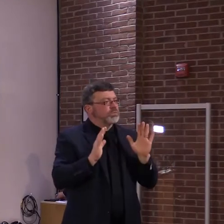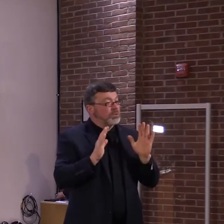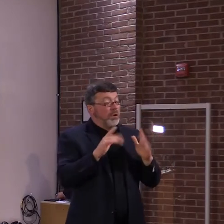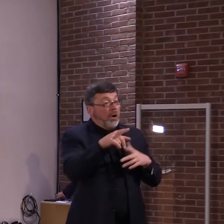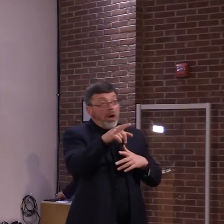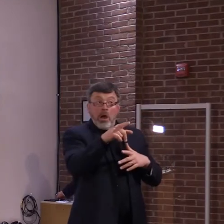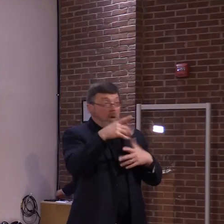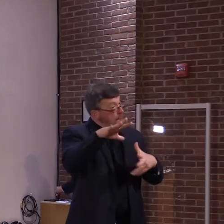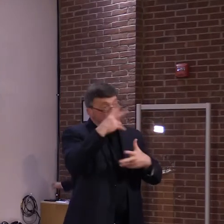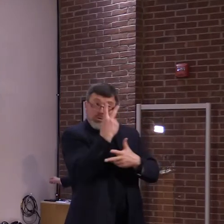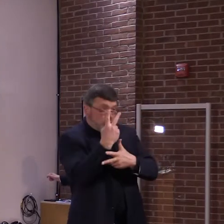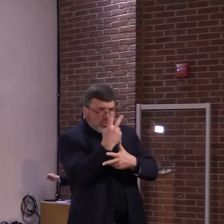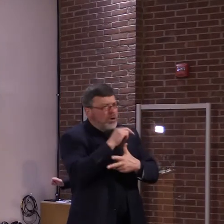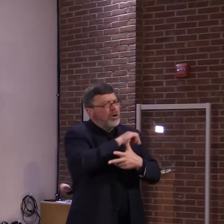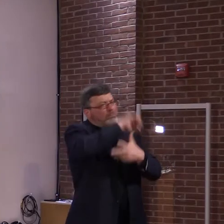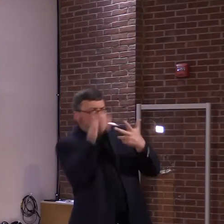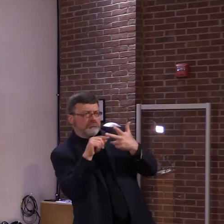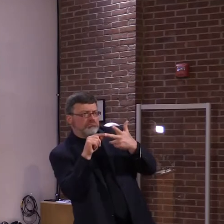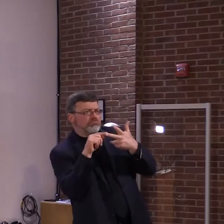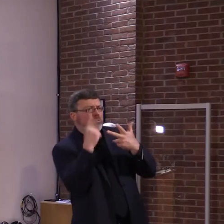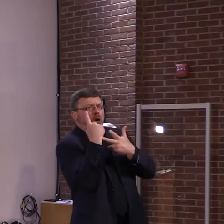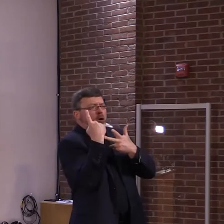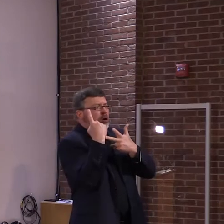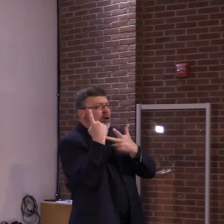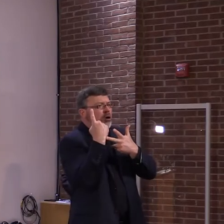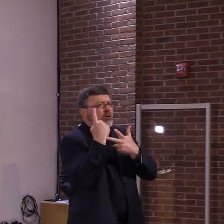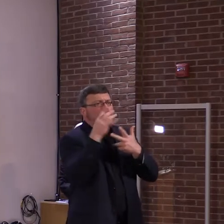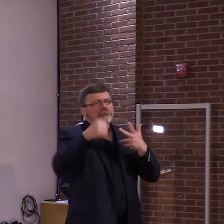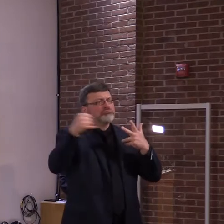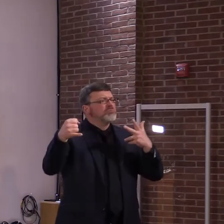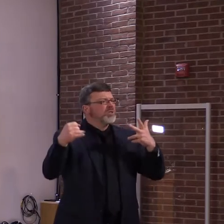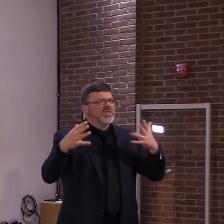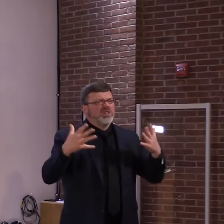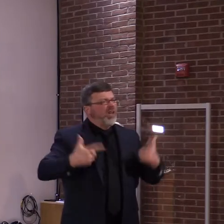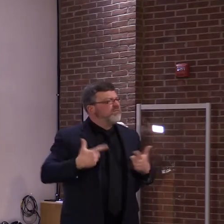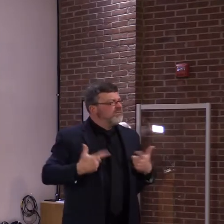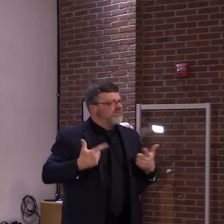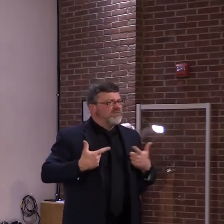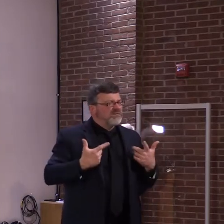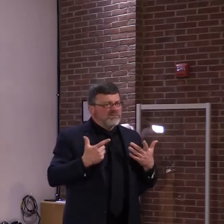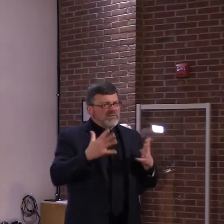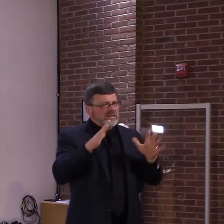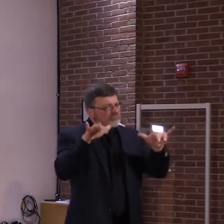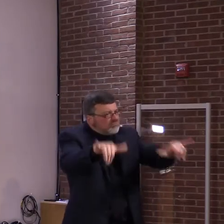good protectiveness from that vaccine. And we should just go with that.